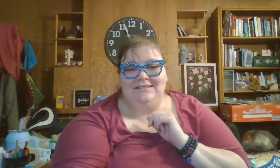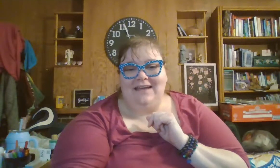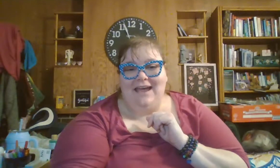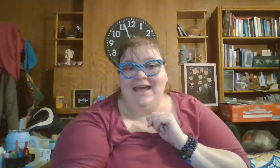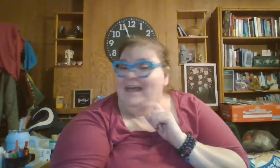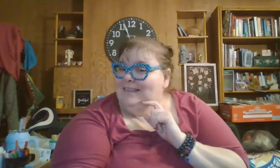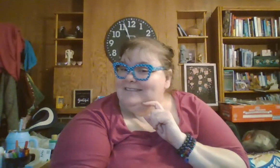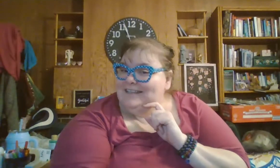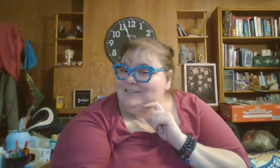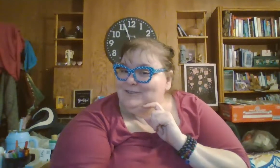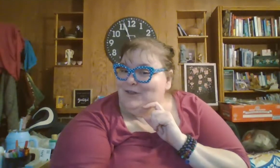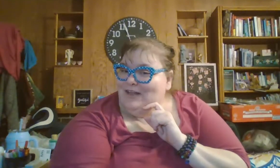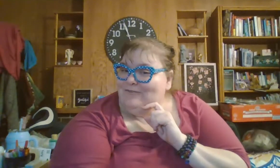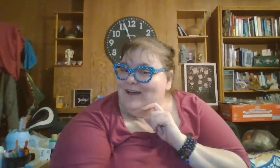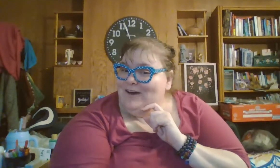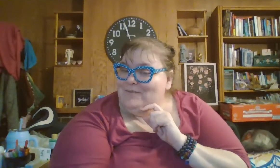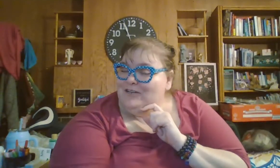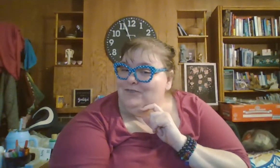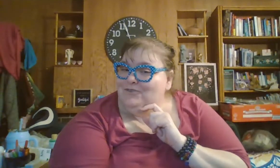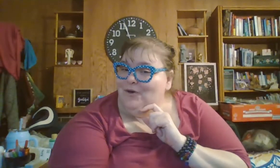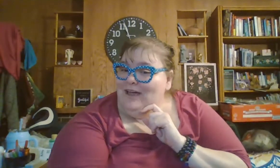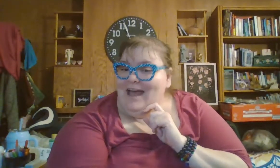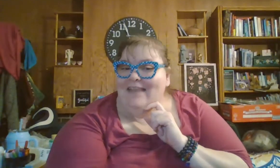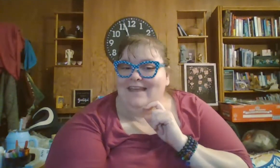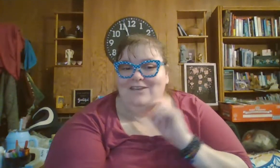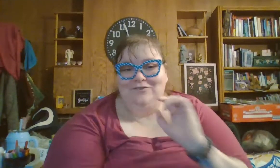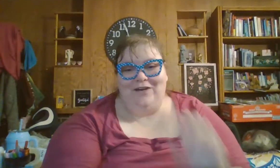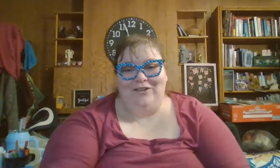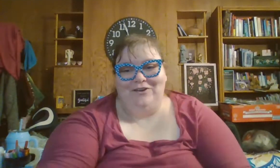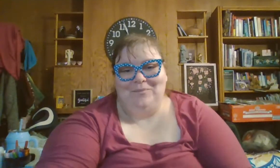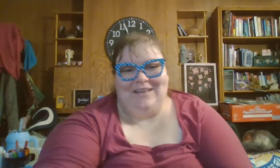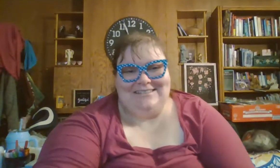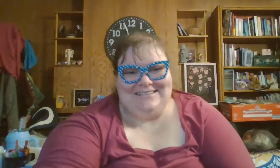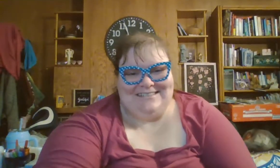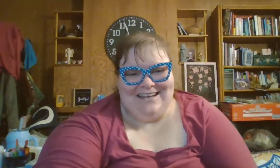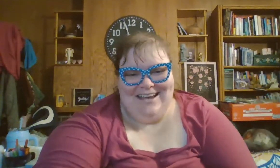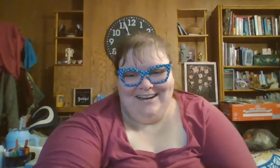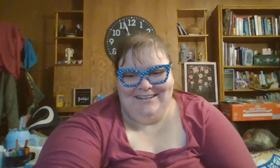today that sets your soul on fire and brings you joy, and that you follow your bliss. Take care.